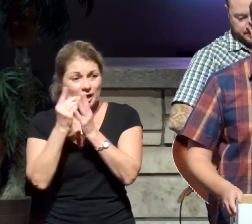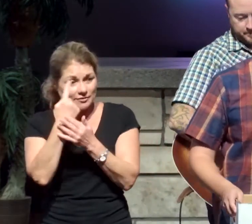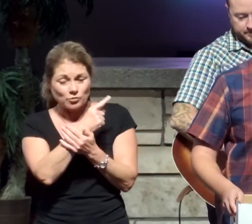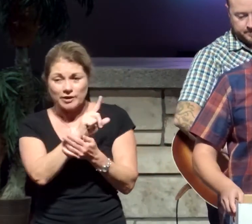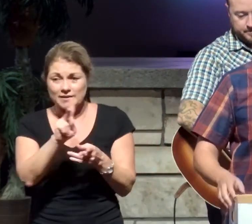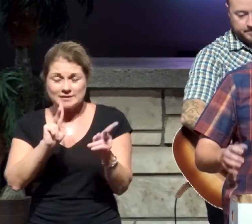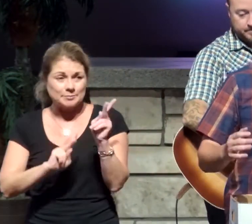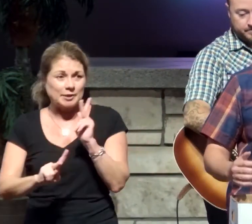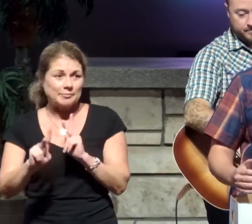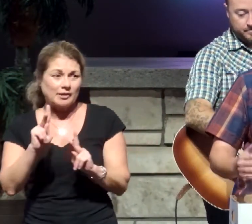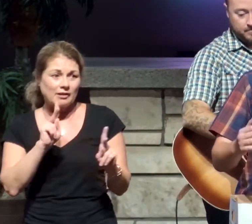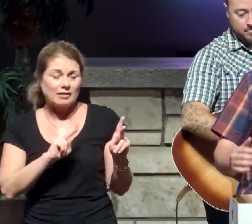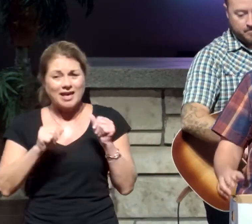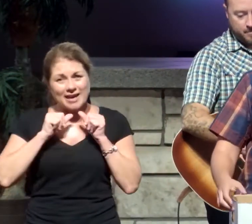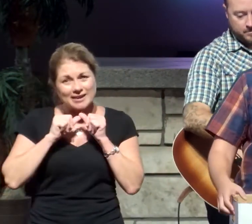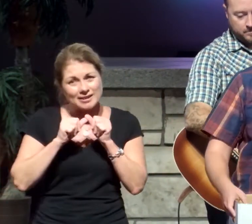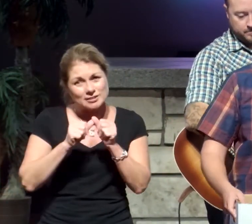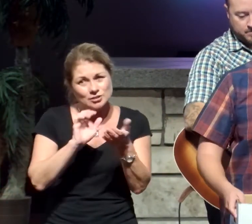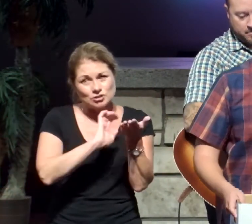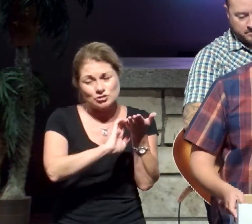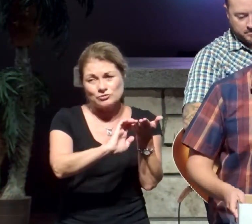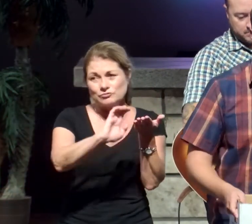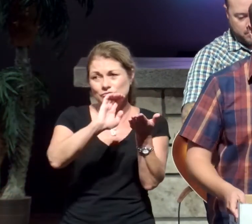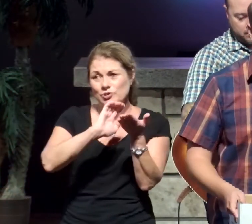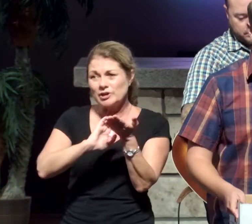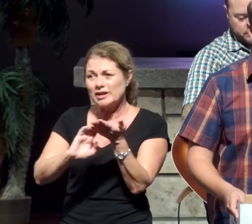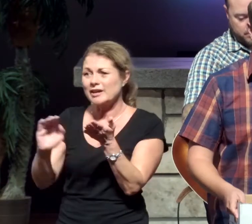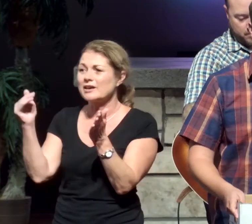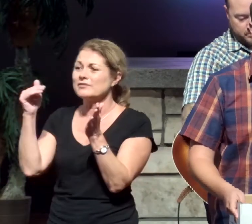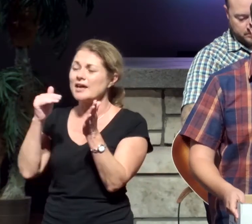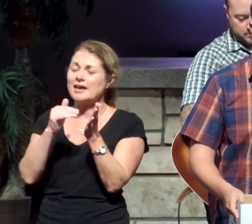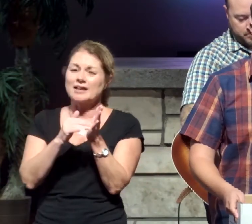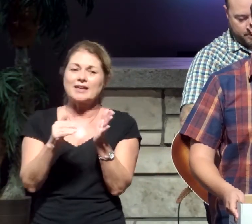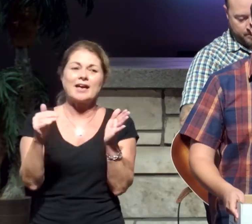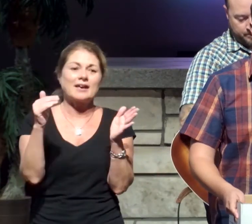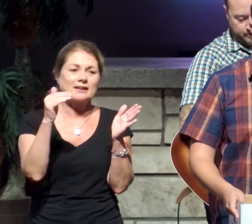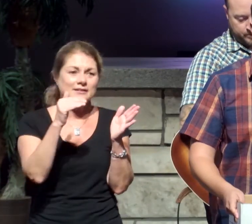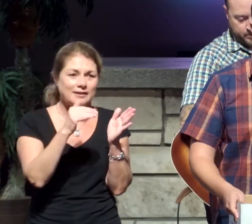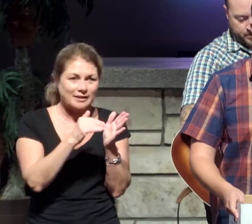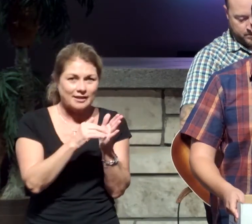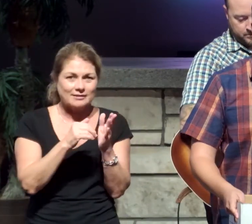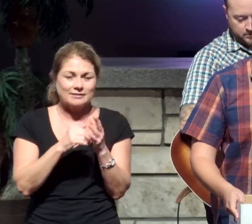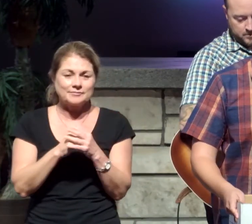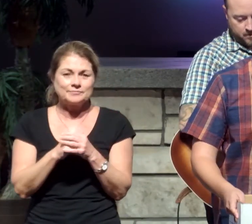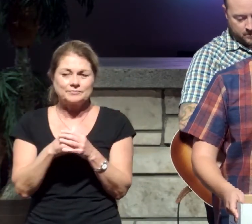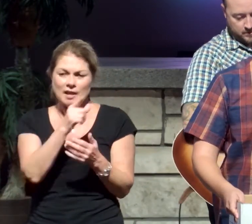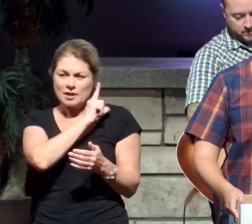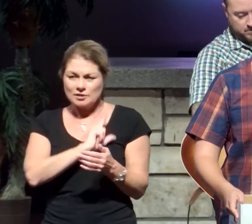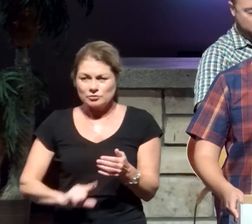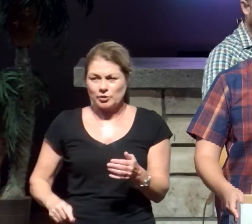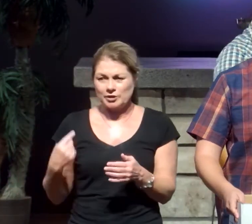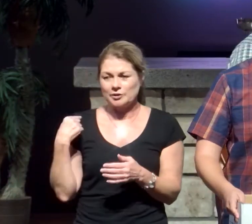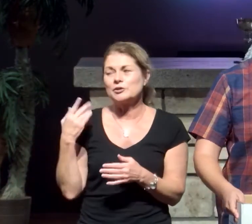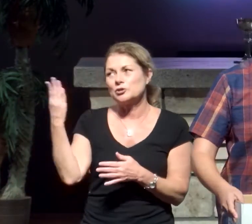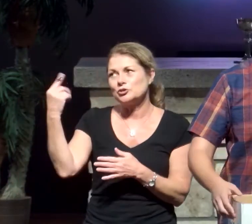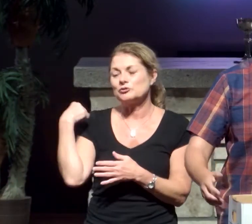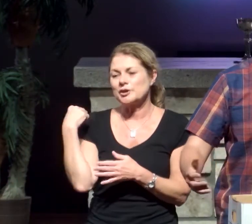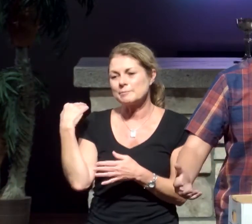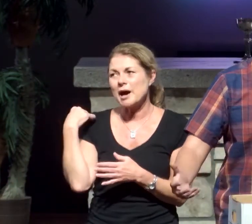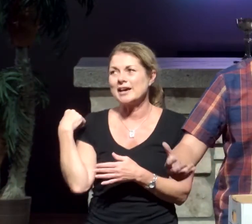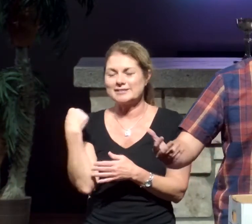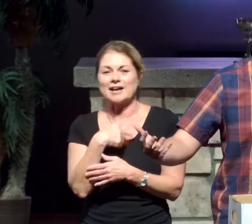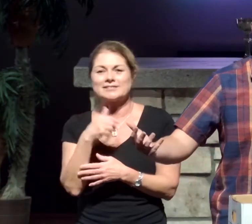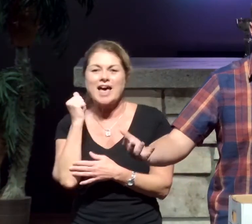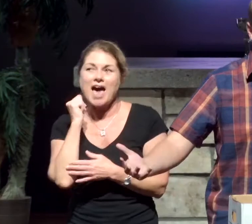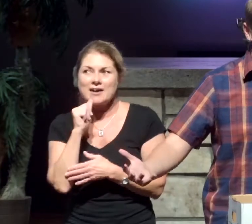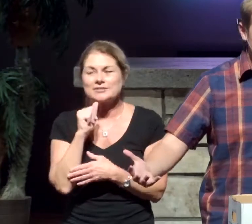people instead and to continue to forgive time and time again. Lord, we are reminded every day that we are here,